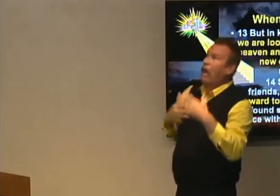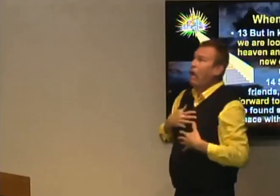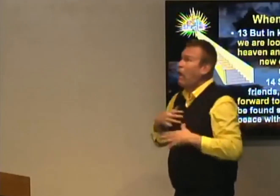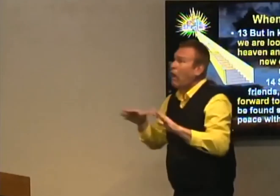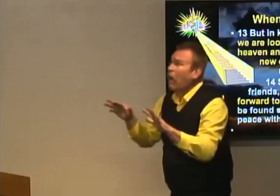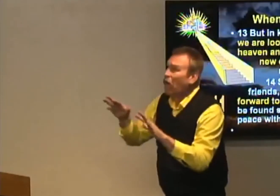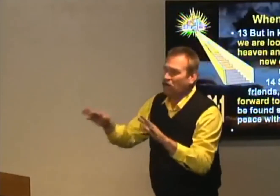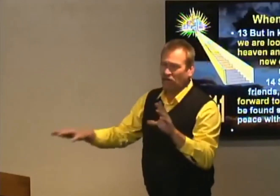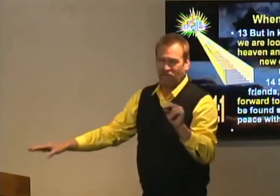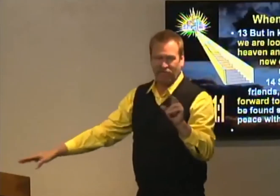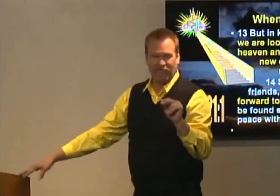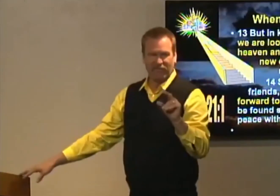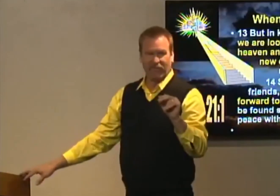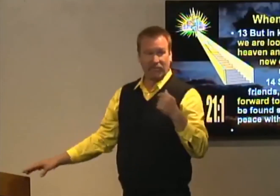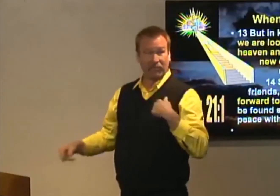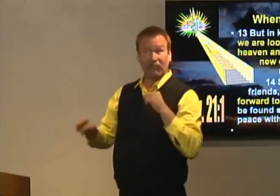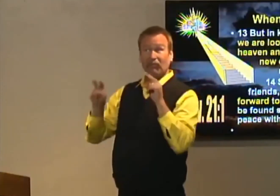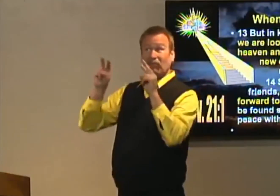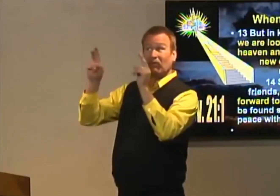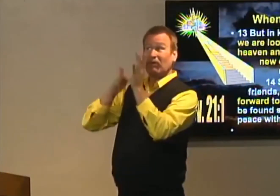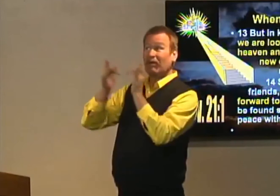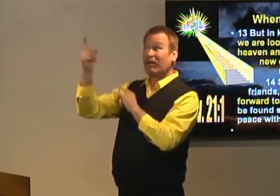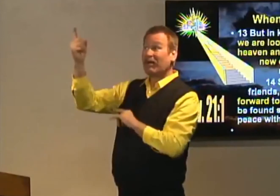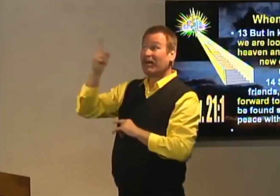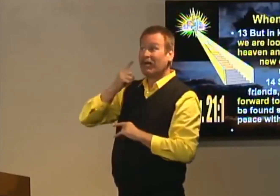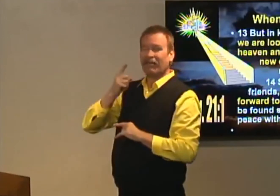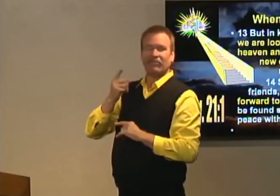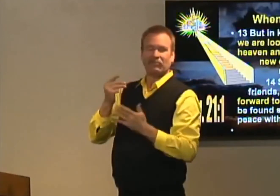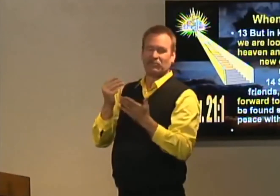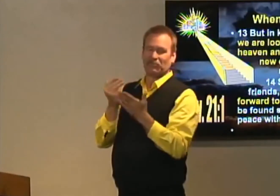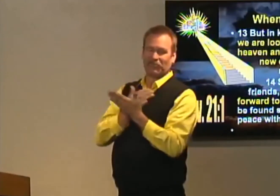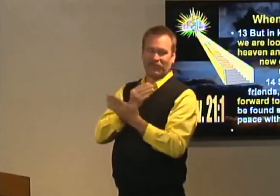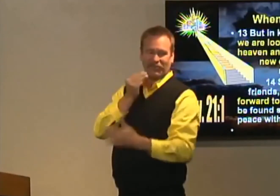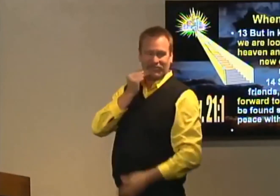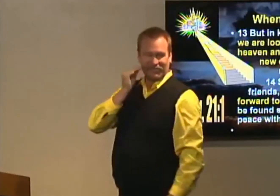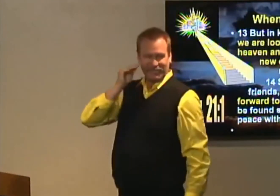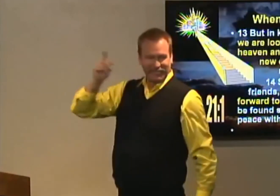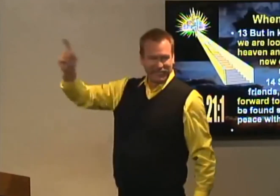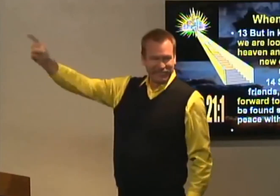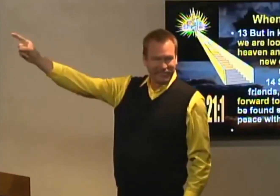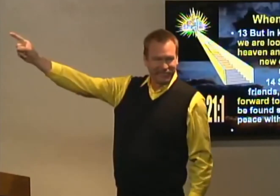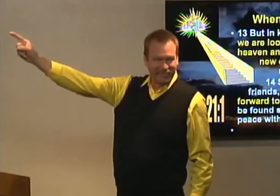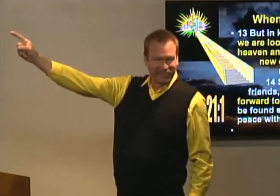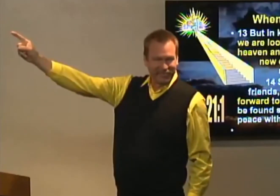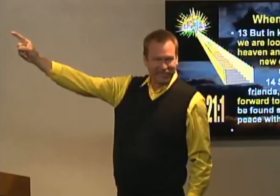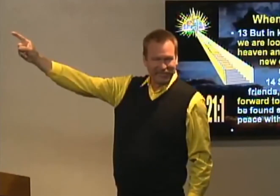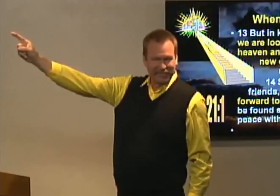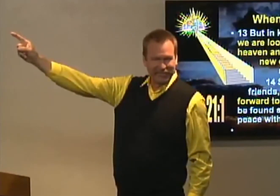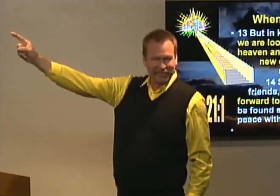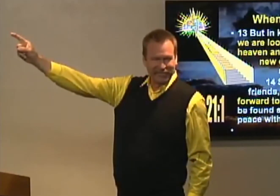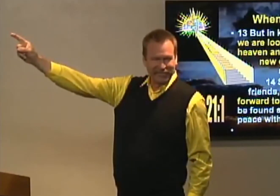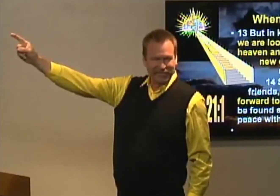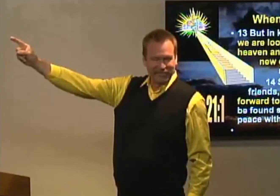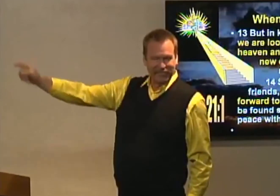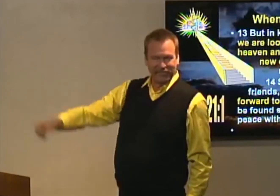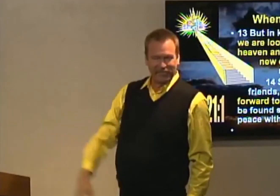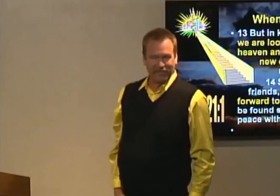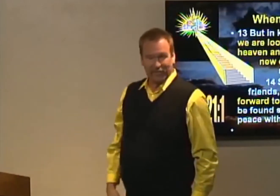of the judgment that's coming and to be worried. No. Look forward to Jesus coming, because we're going to have a new home.